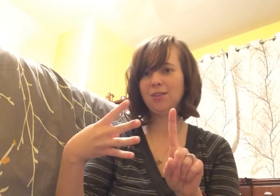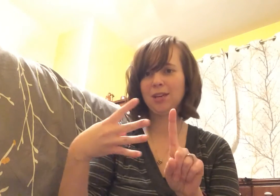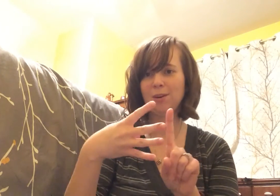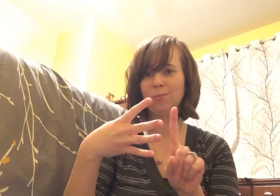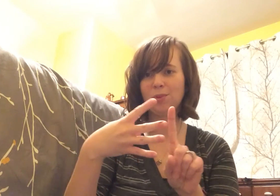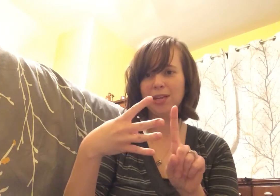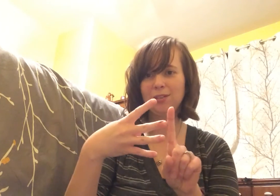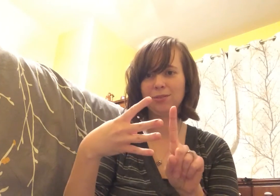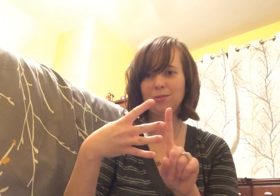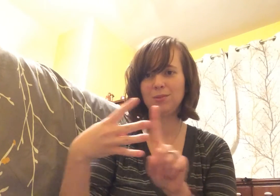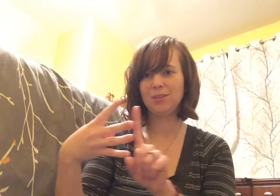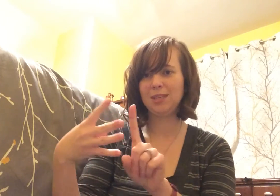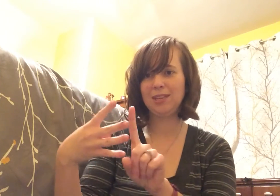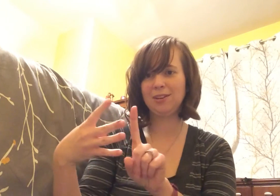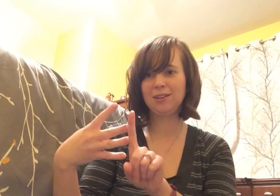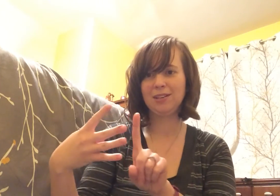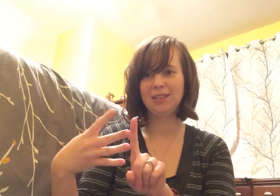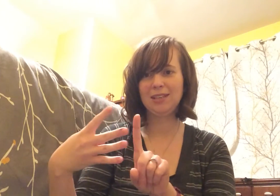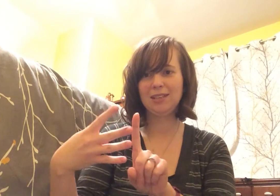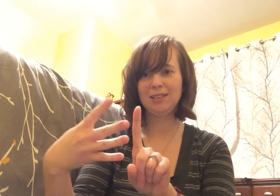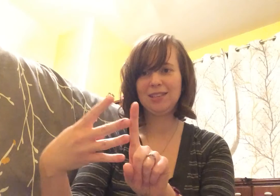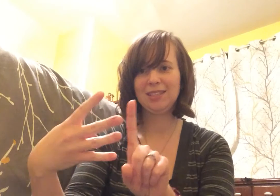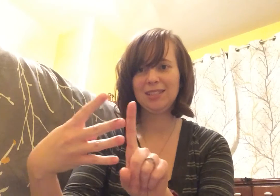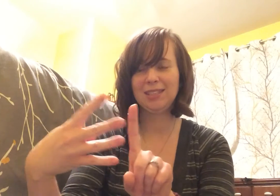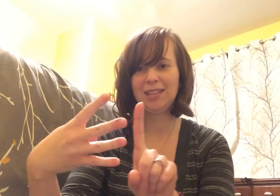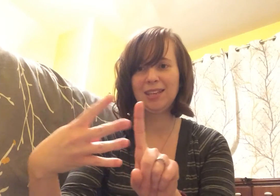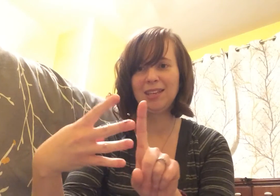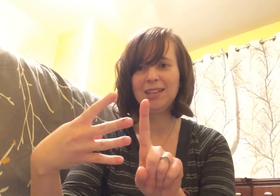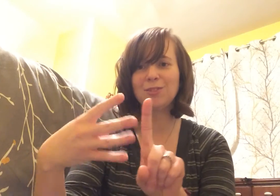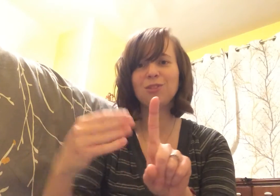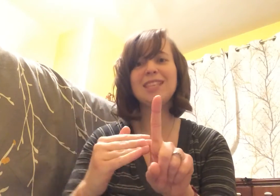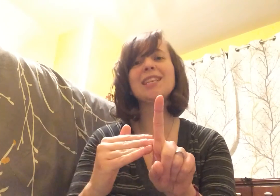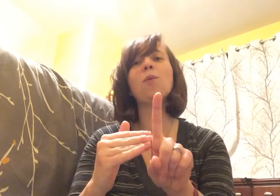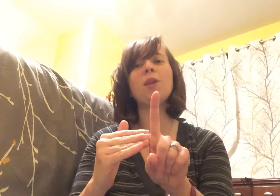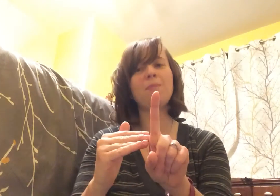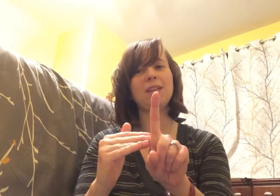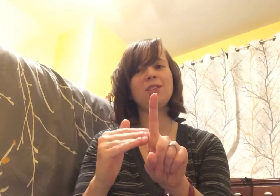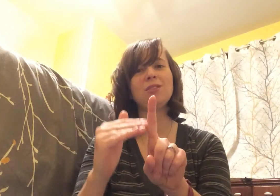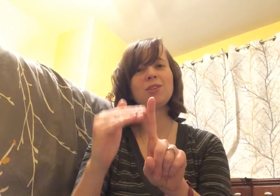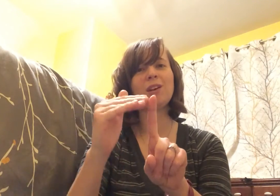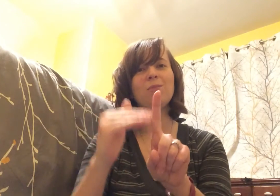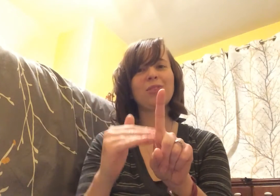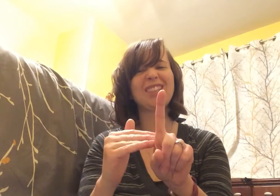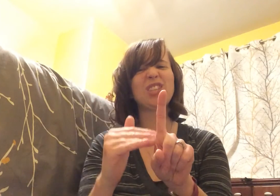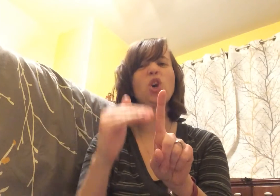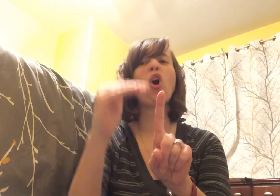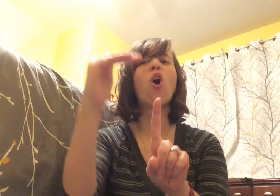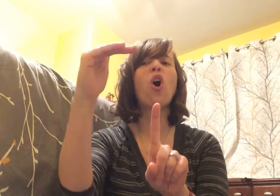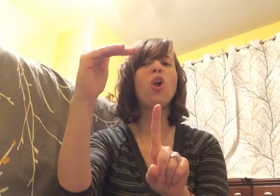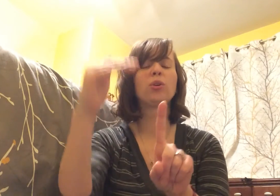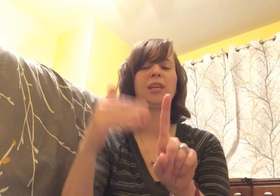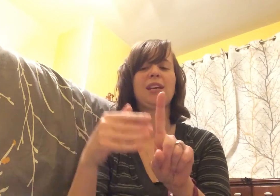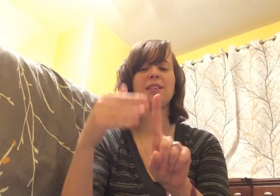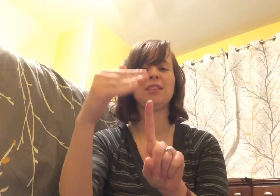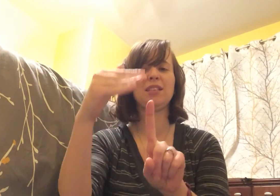kind of pointing to here. See that? So I would imagine these are kind of more like the taller cactuses